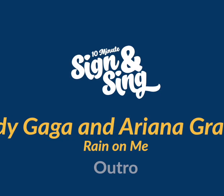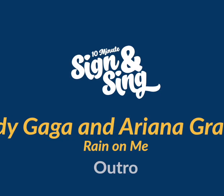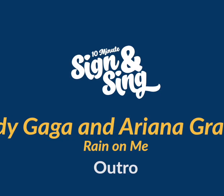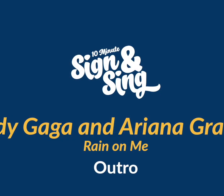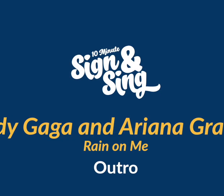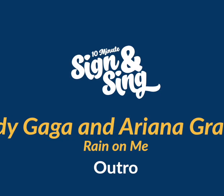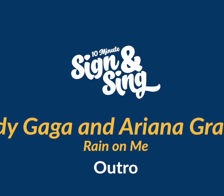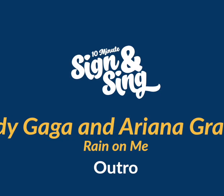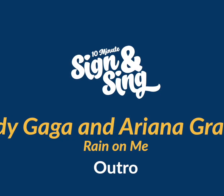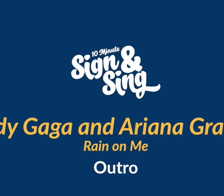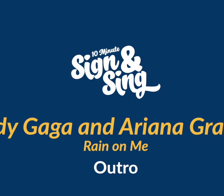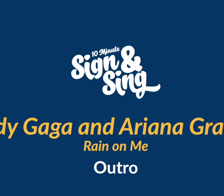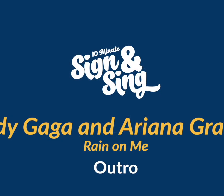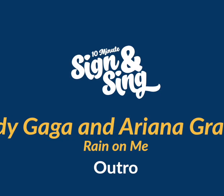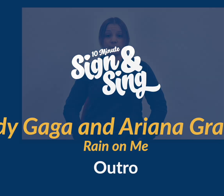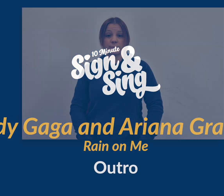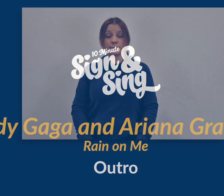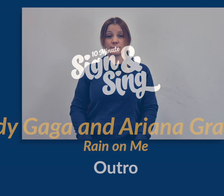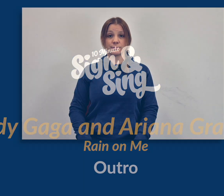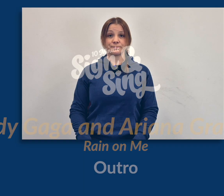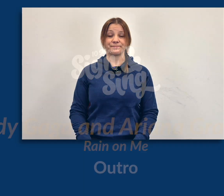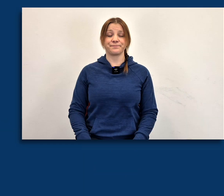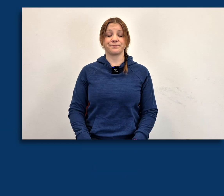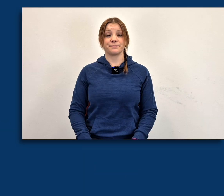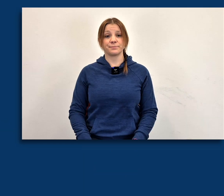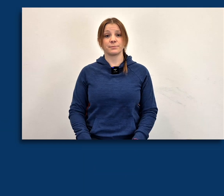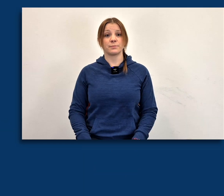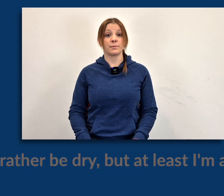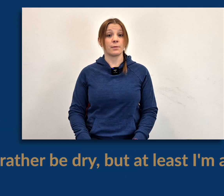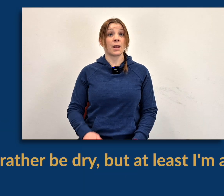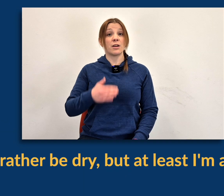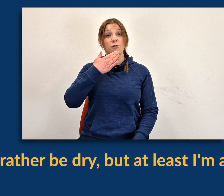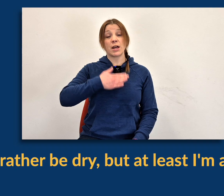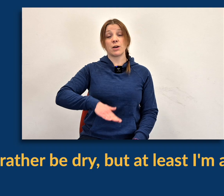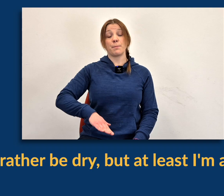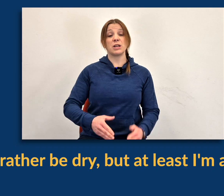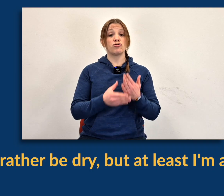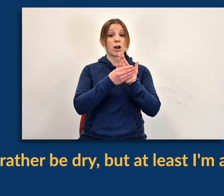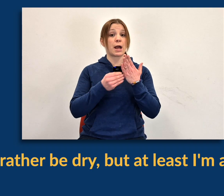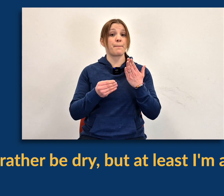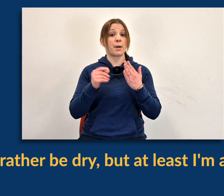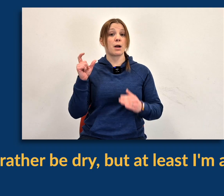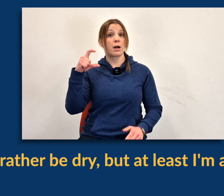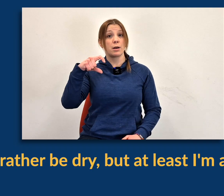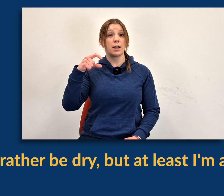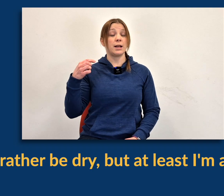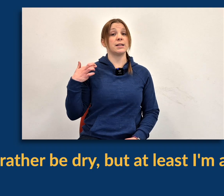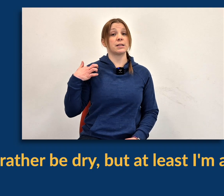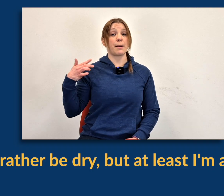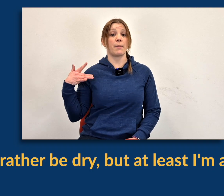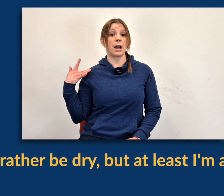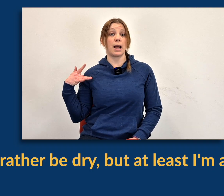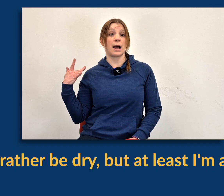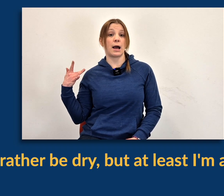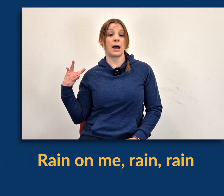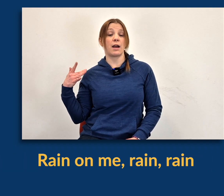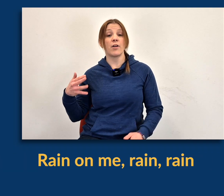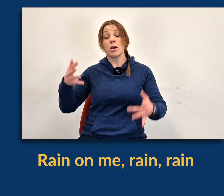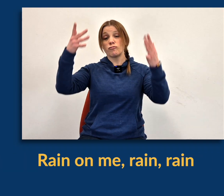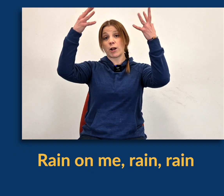I'm about to fly. Rain Rain on on me. me. Drop, but at least I'm alive. Rain on